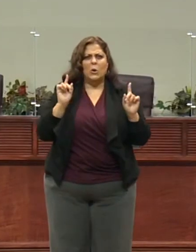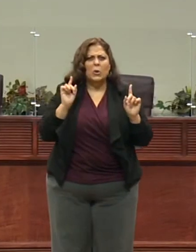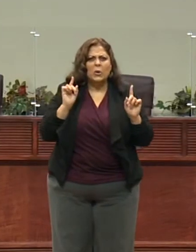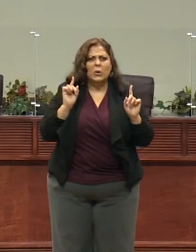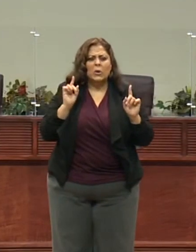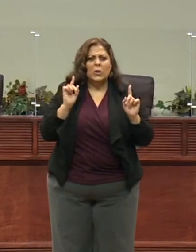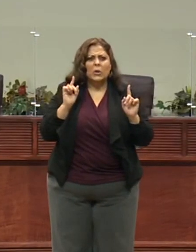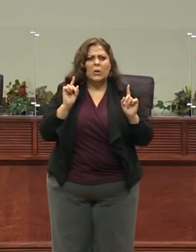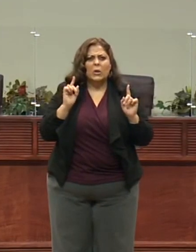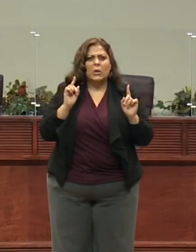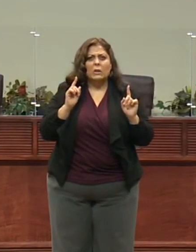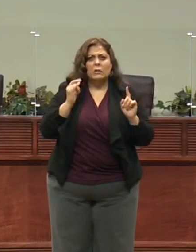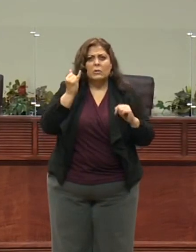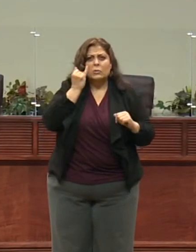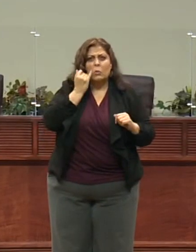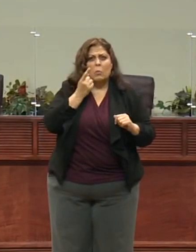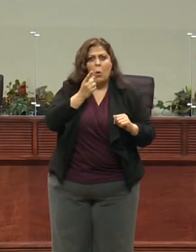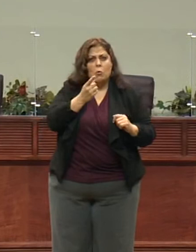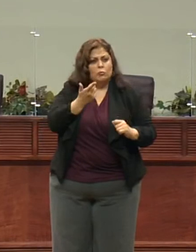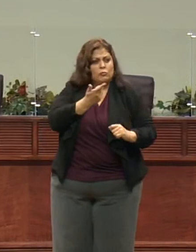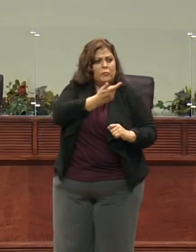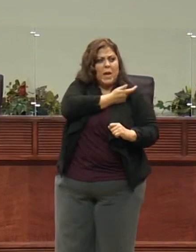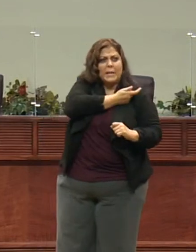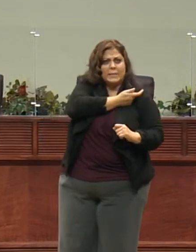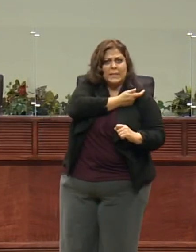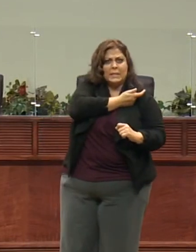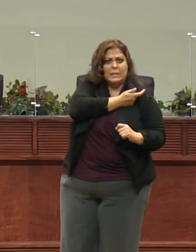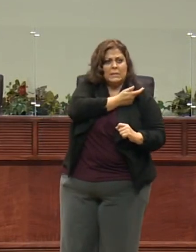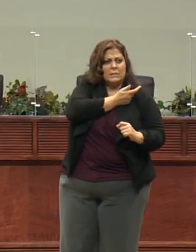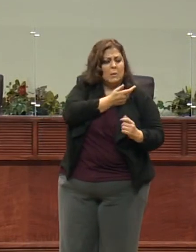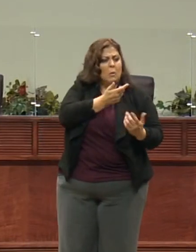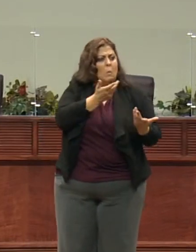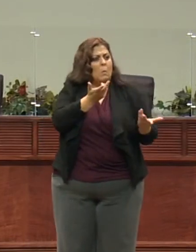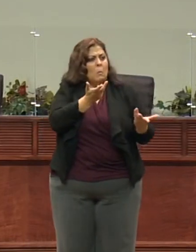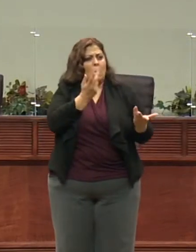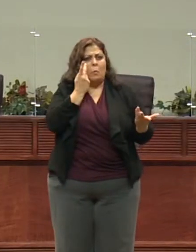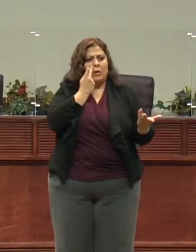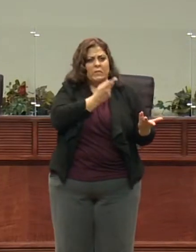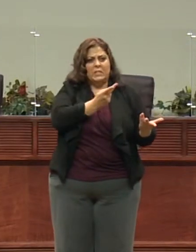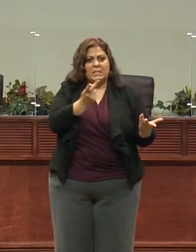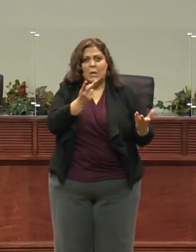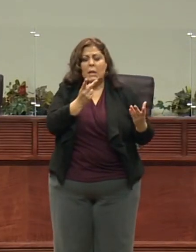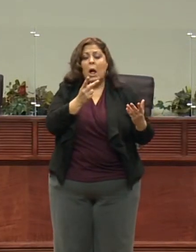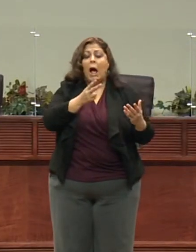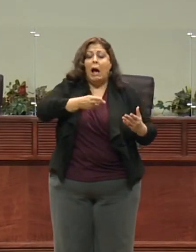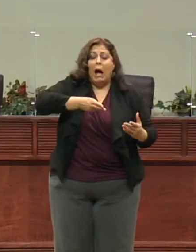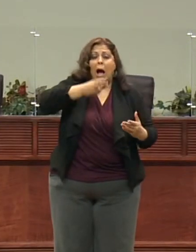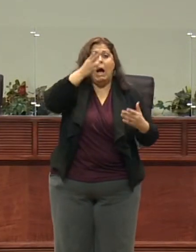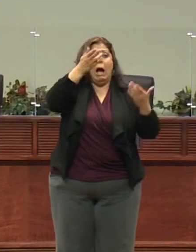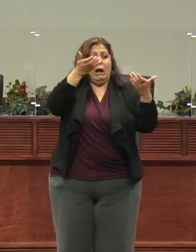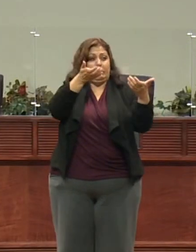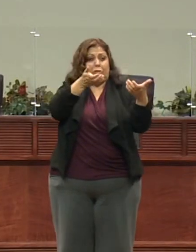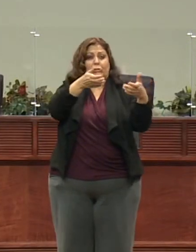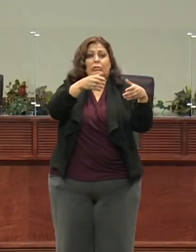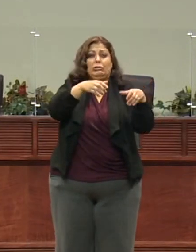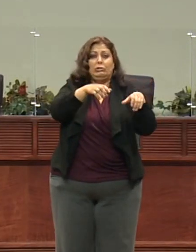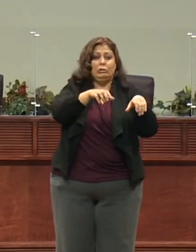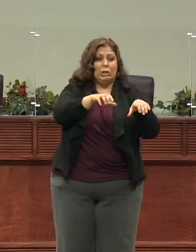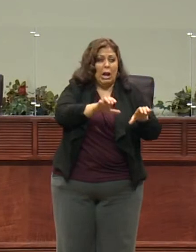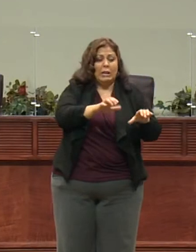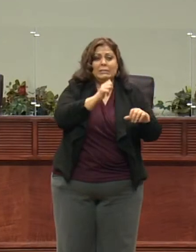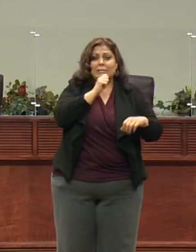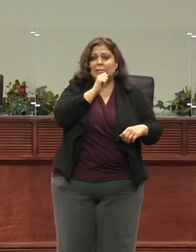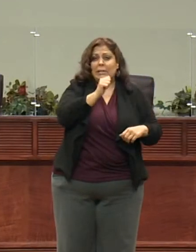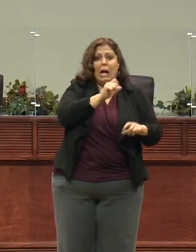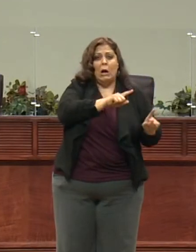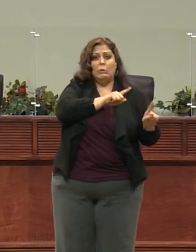somebody gets a COVID-19 vaccine, based on what we've seen, their chances of being